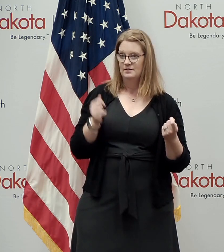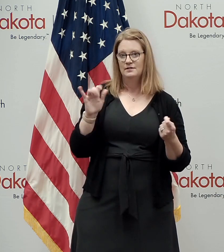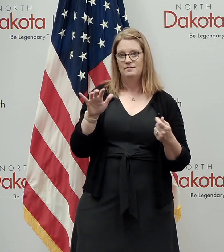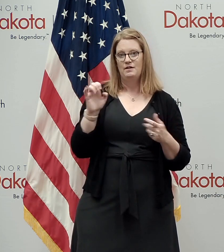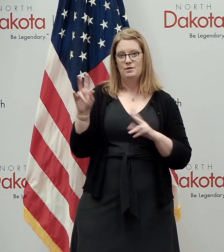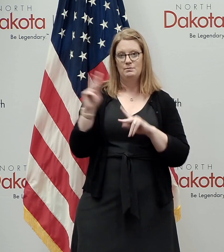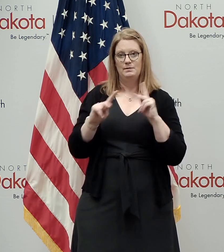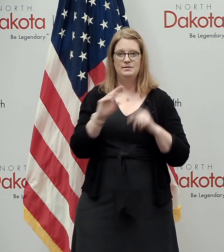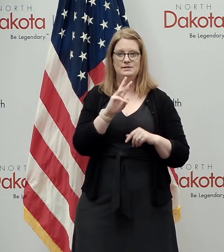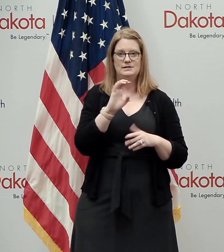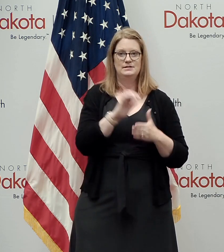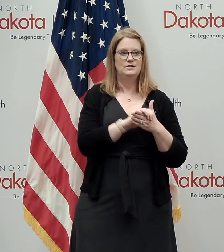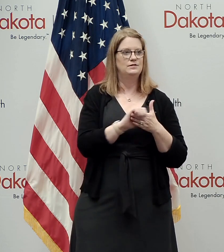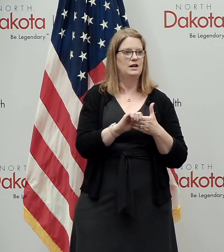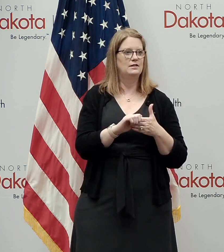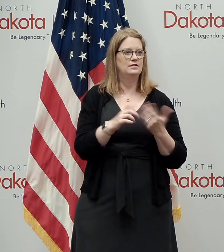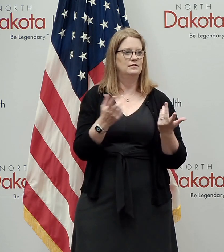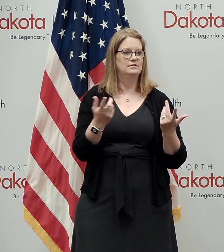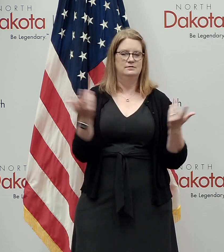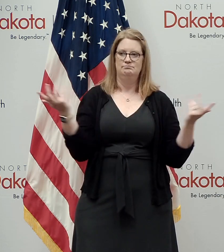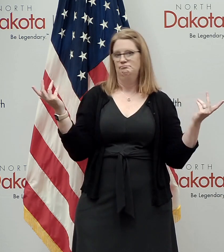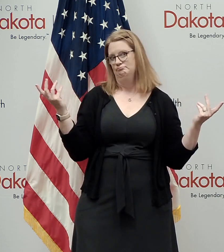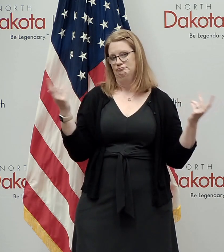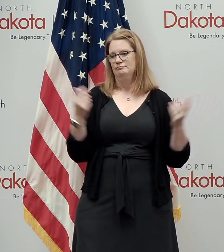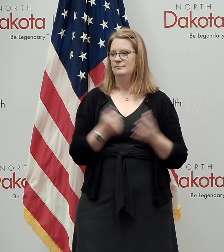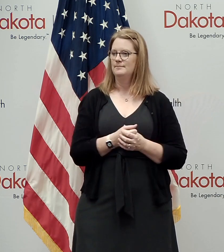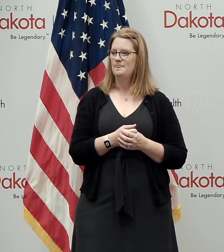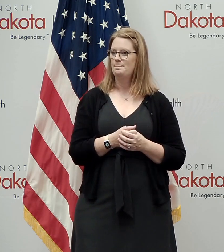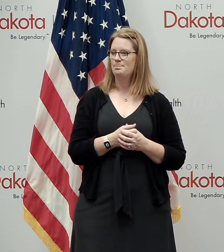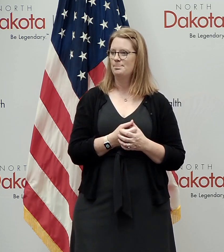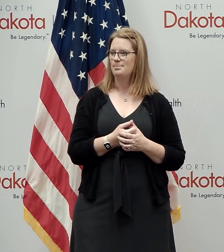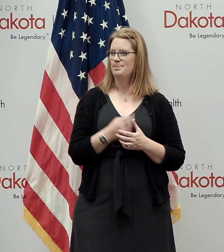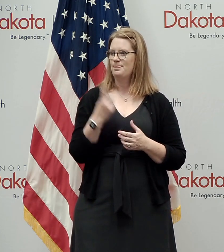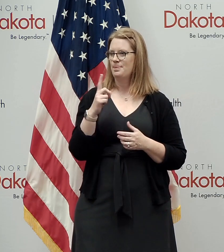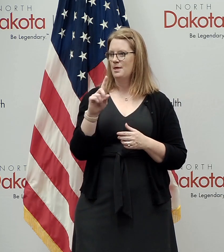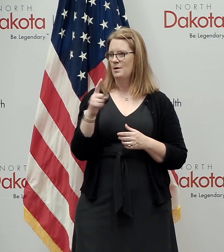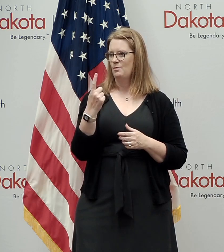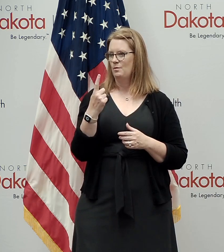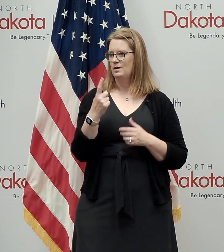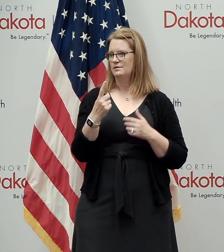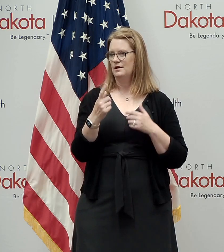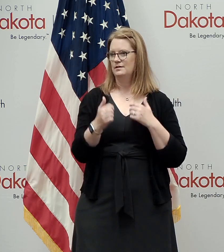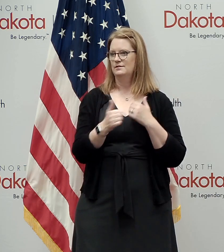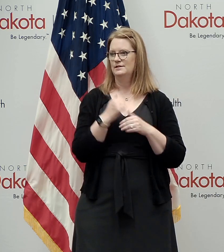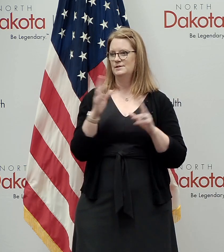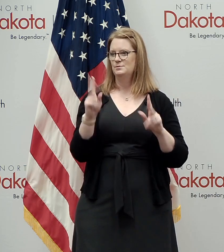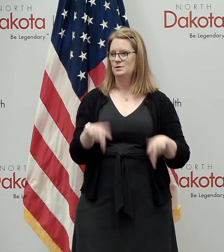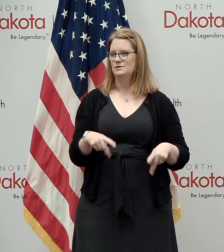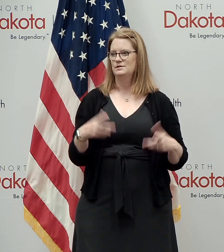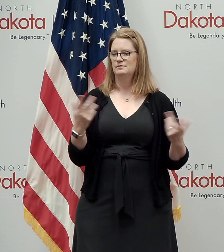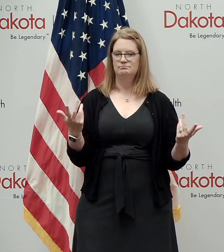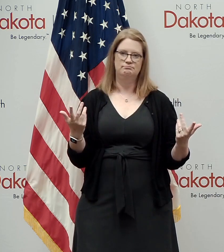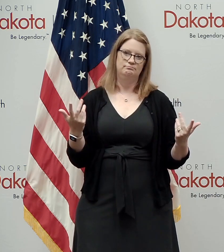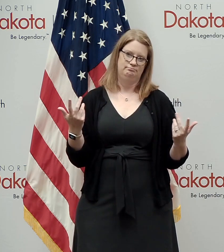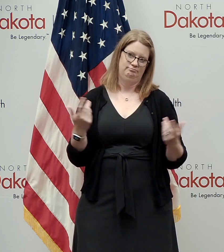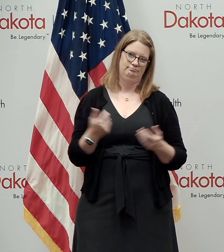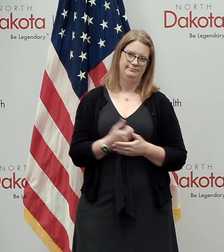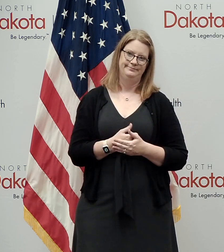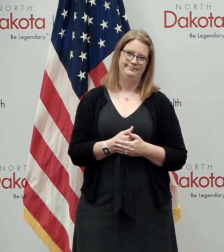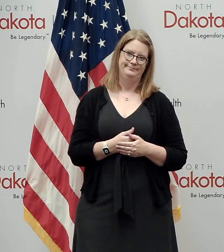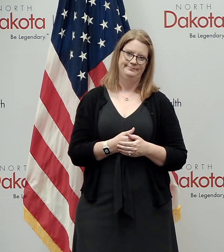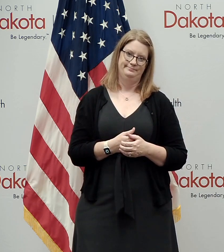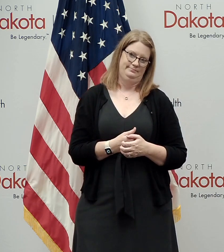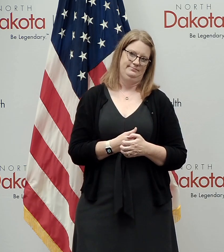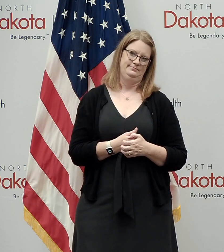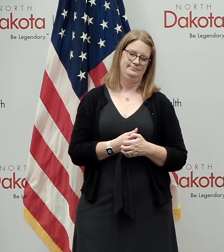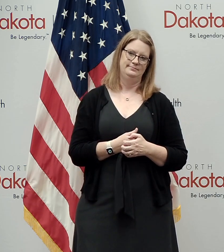that? You guys can do the math on that. Is that $1 a person, $1.25? I don't know if that's going to be I don't know if that's